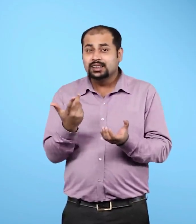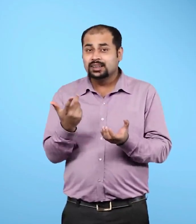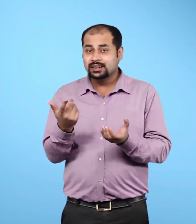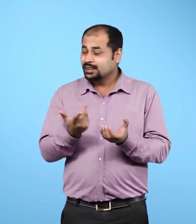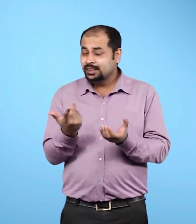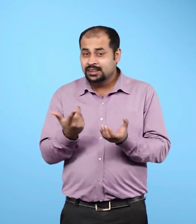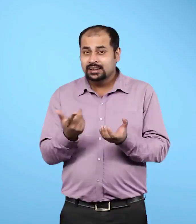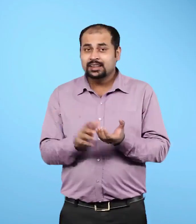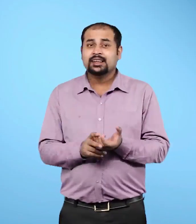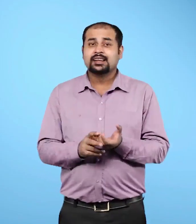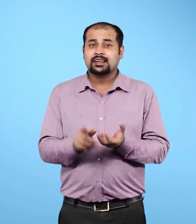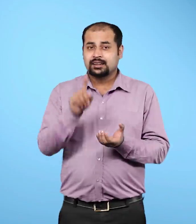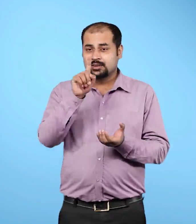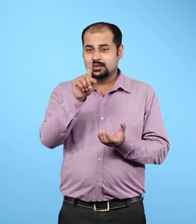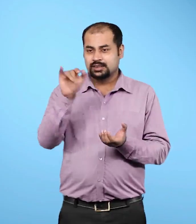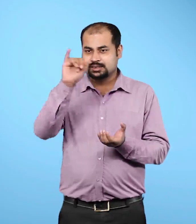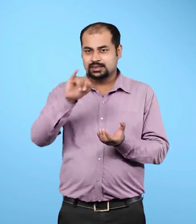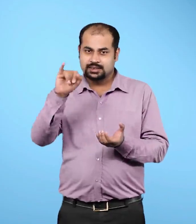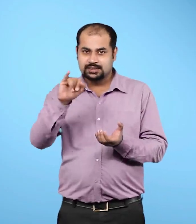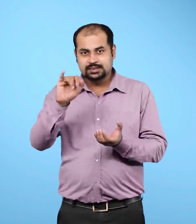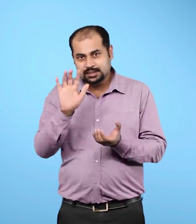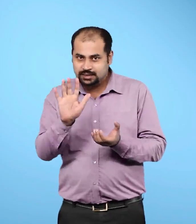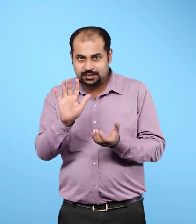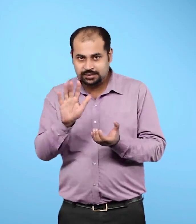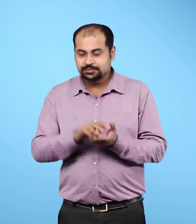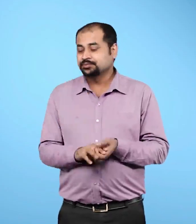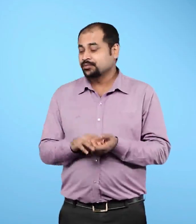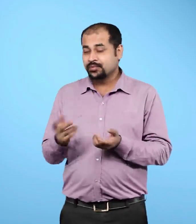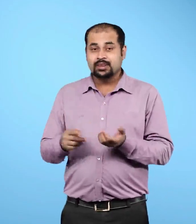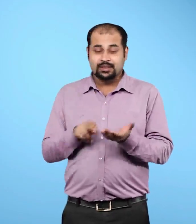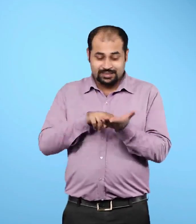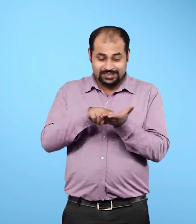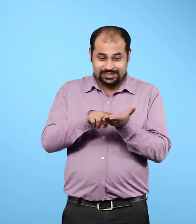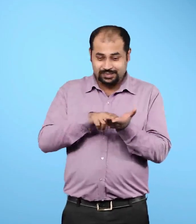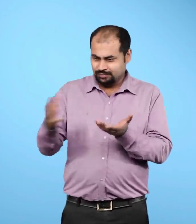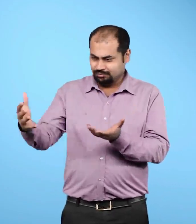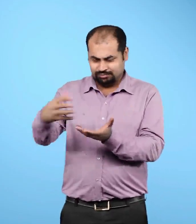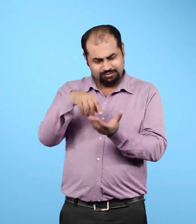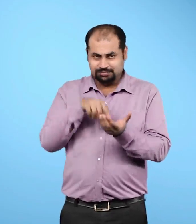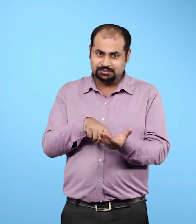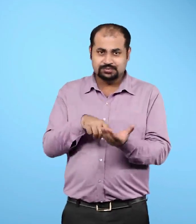pencils cost 16 rupees. The erasers cost 15 rupees.